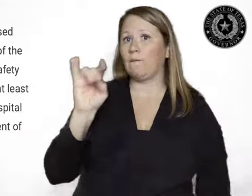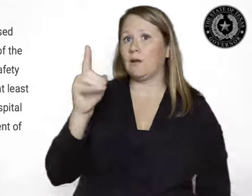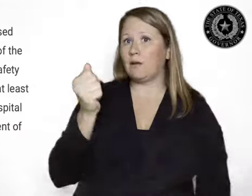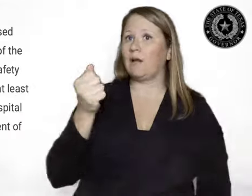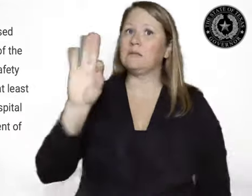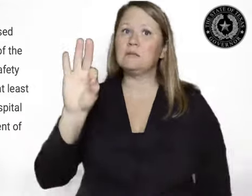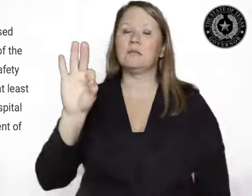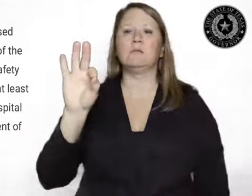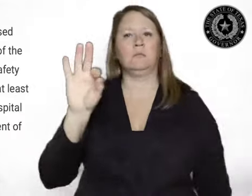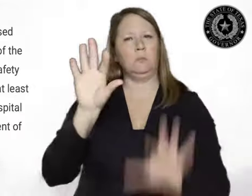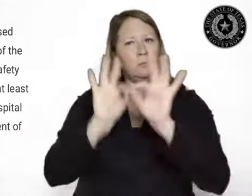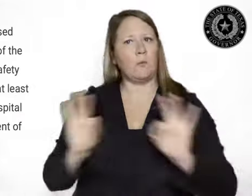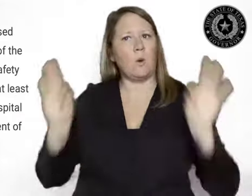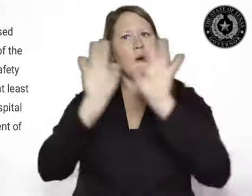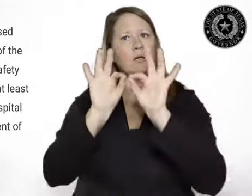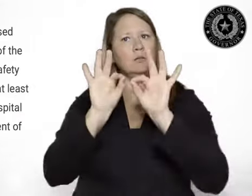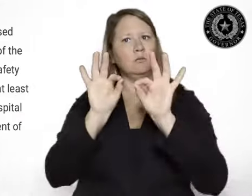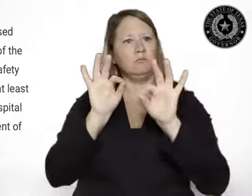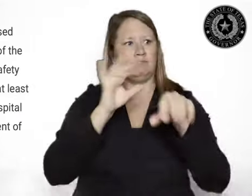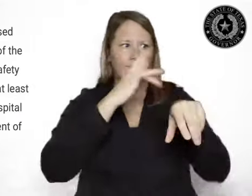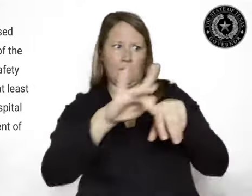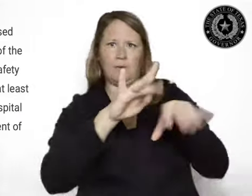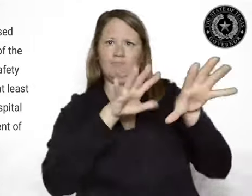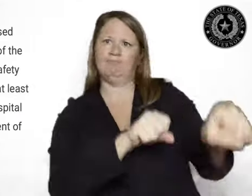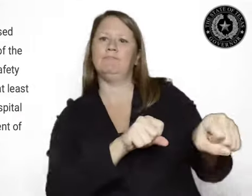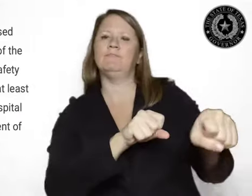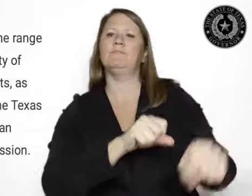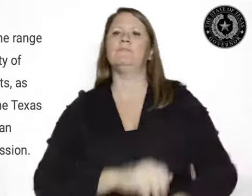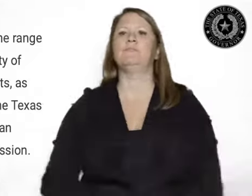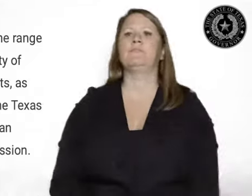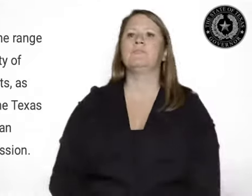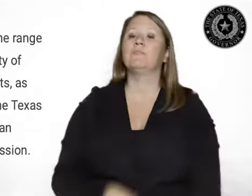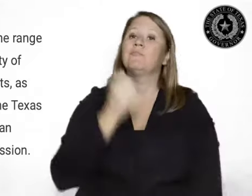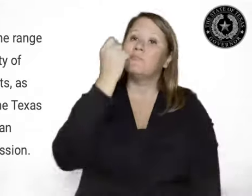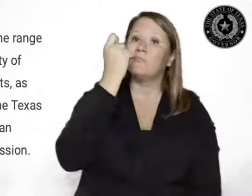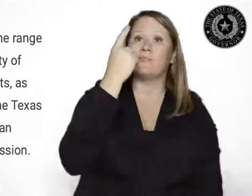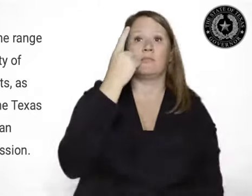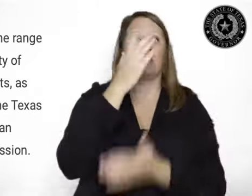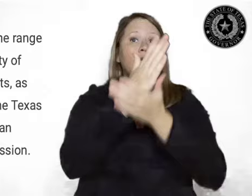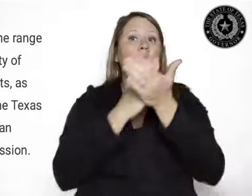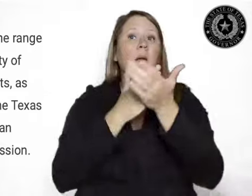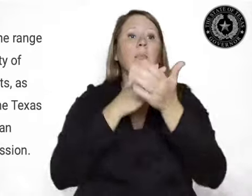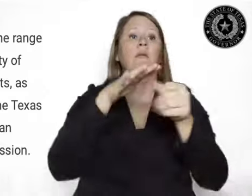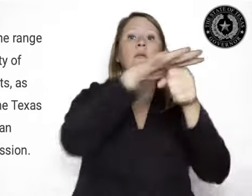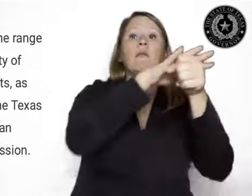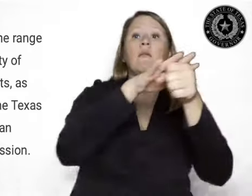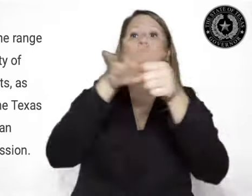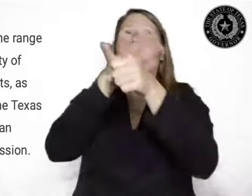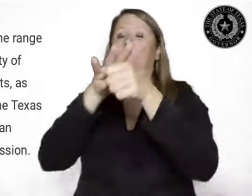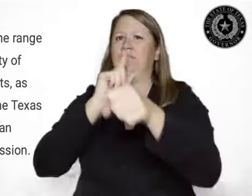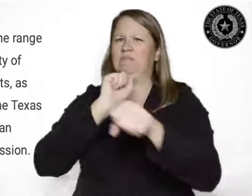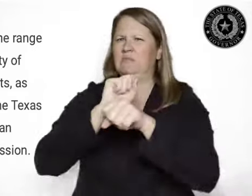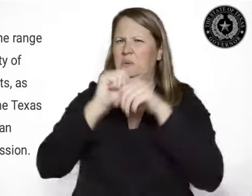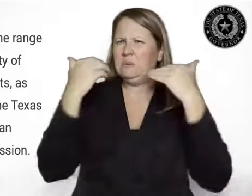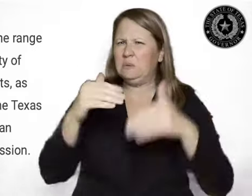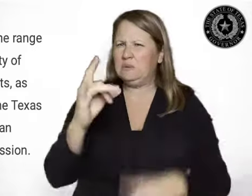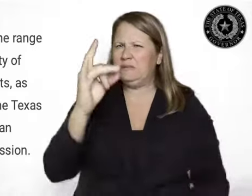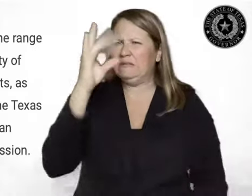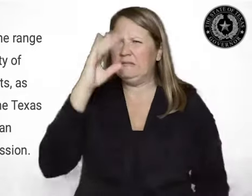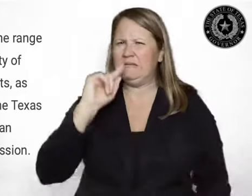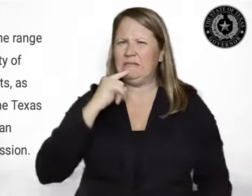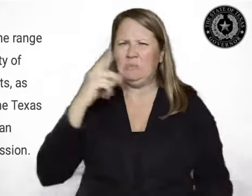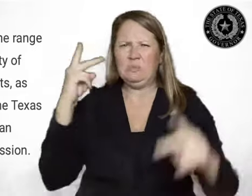of clinical severity of COVID-19 patients, as determined by the Texas Health and Human Services